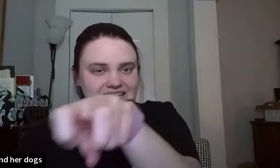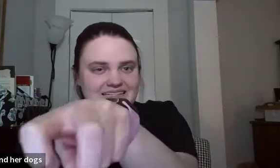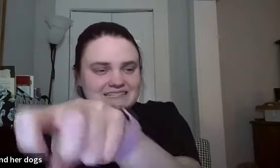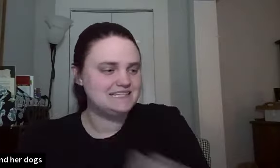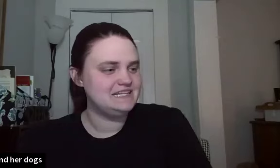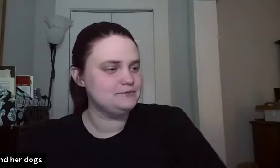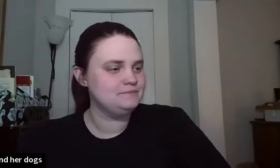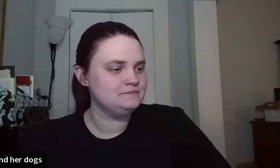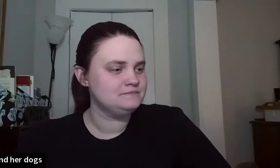Snake.